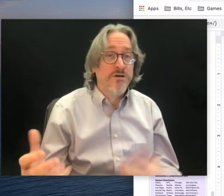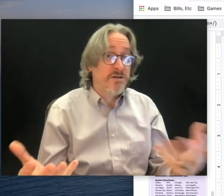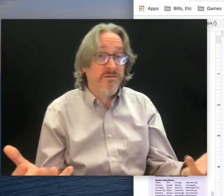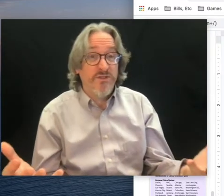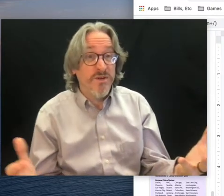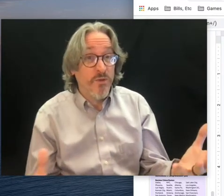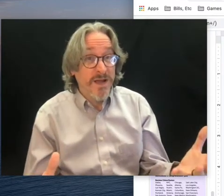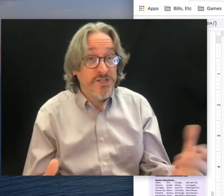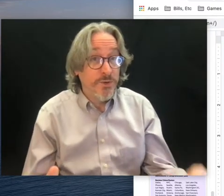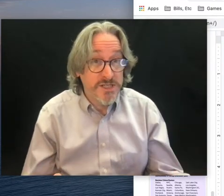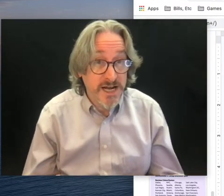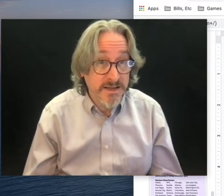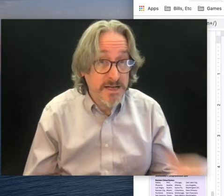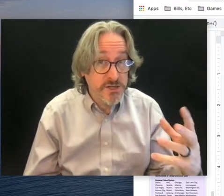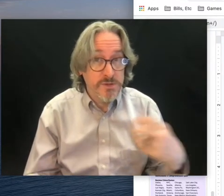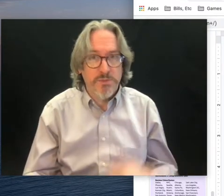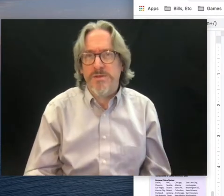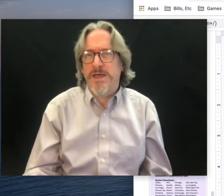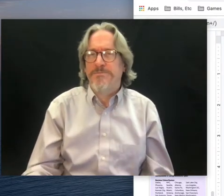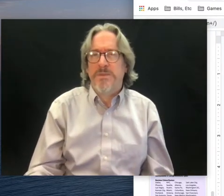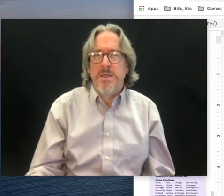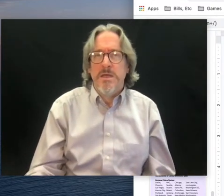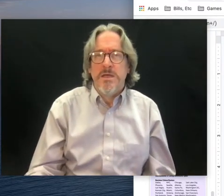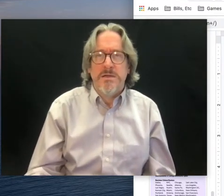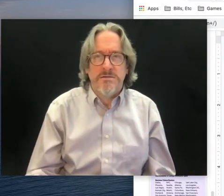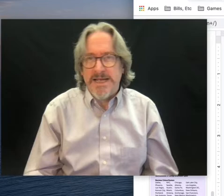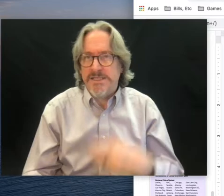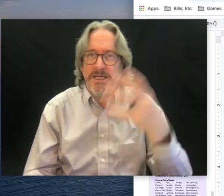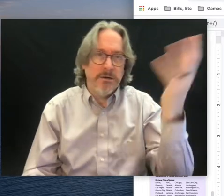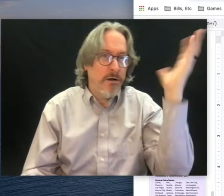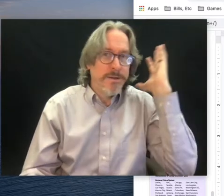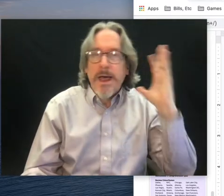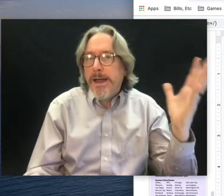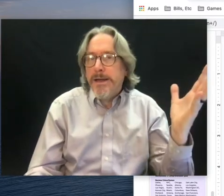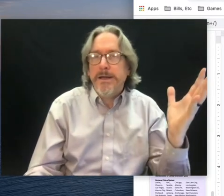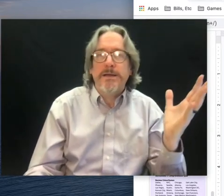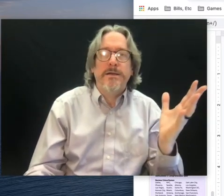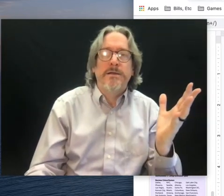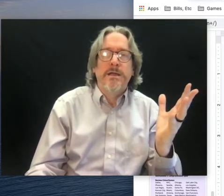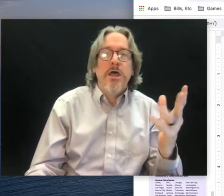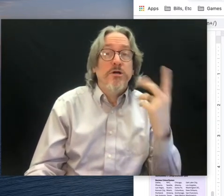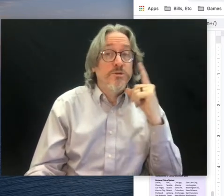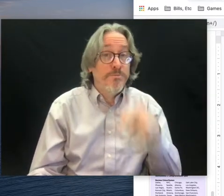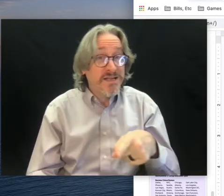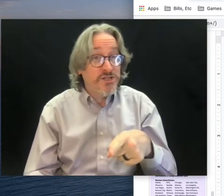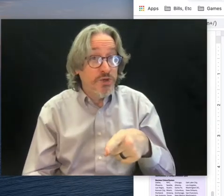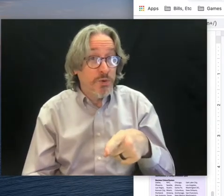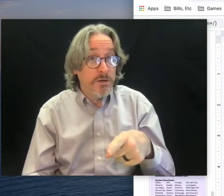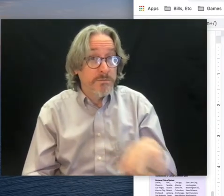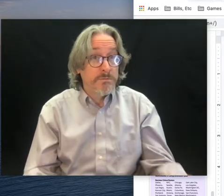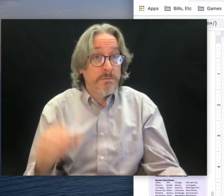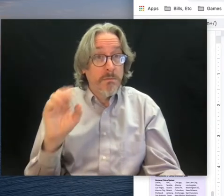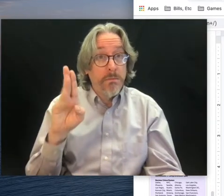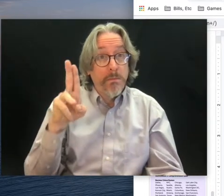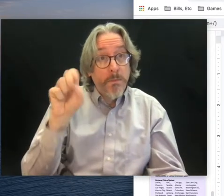And there are a few different ways you could sign that, so explore that. Dancing all night, bus